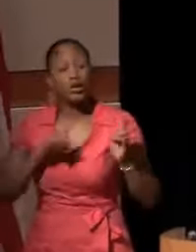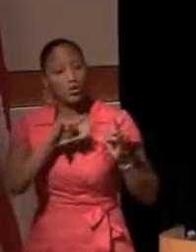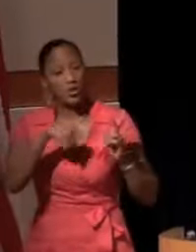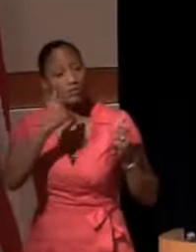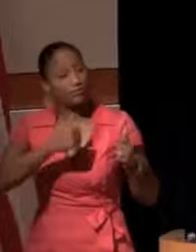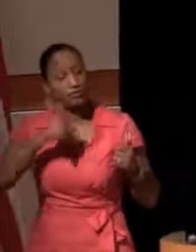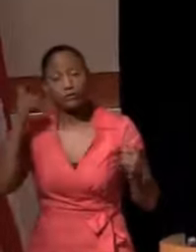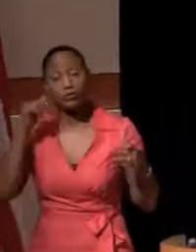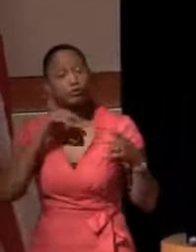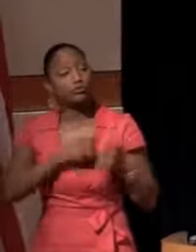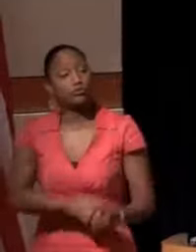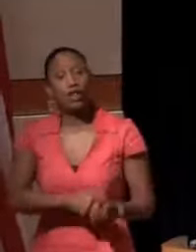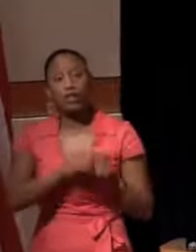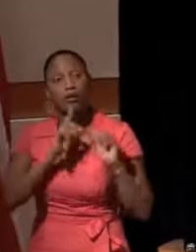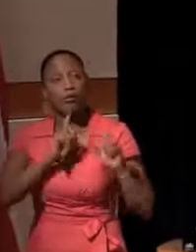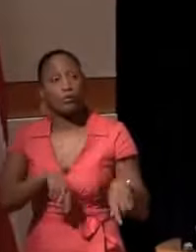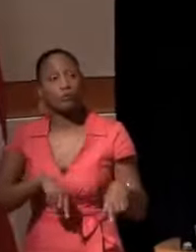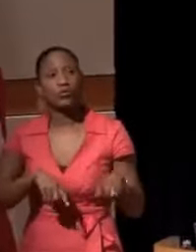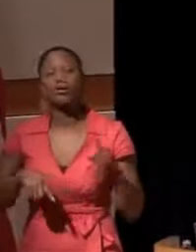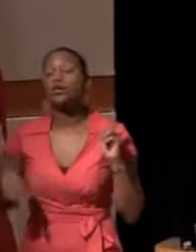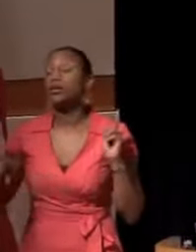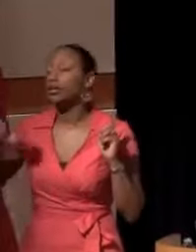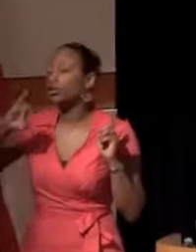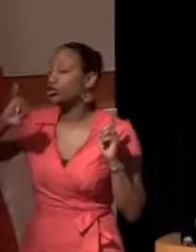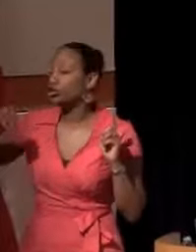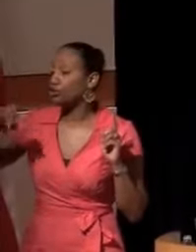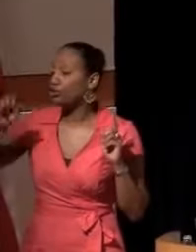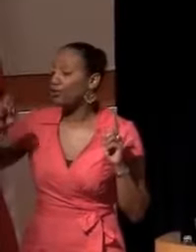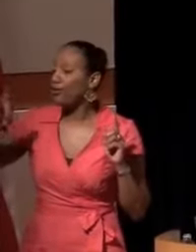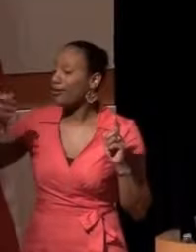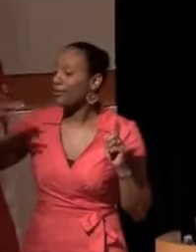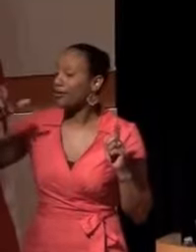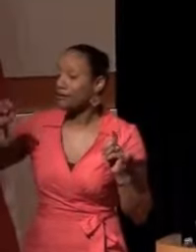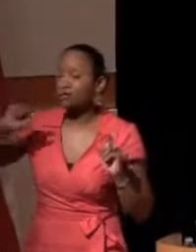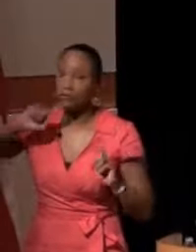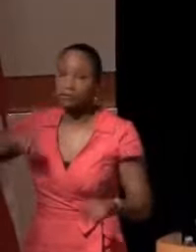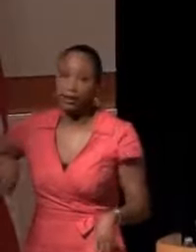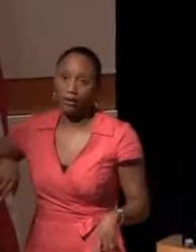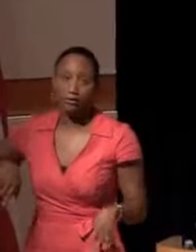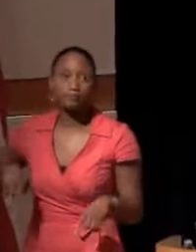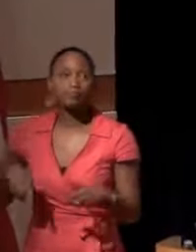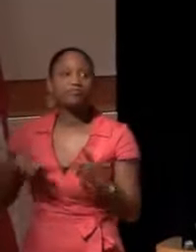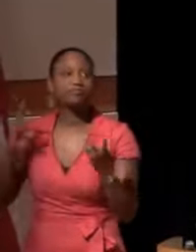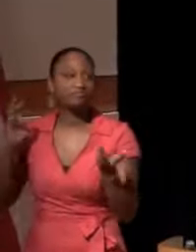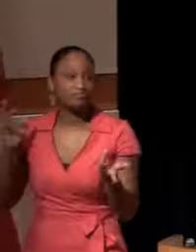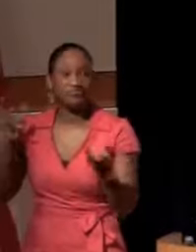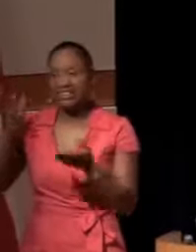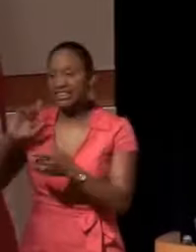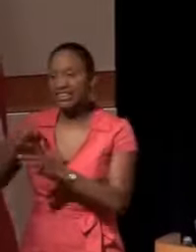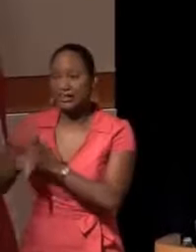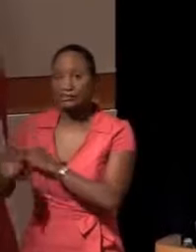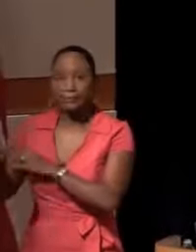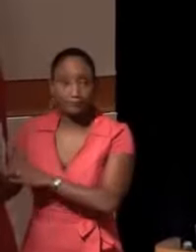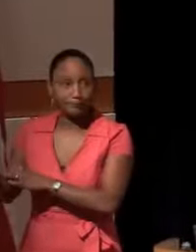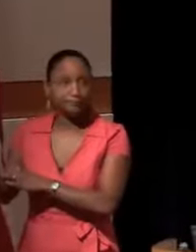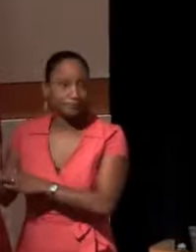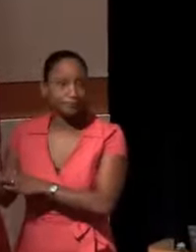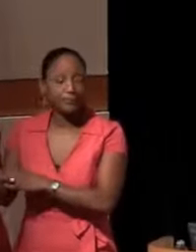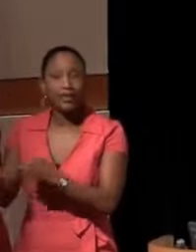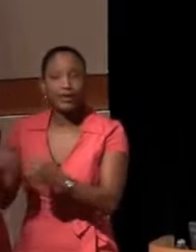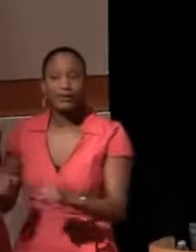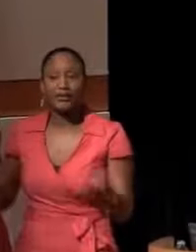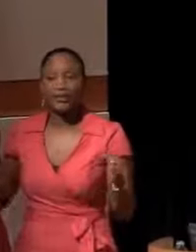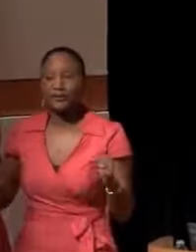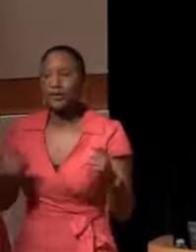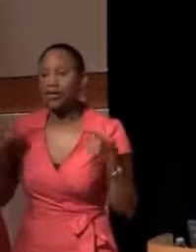suspect refused to comply with orders, Officer Joseph Arbia responded and ended the suspect's life, thereby saving